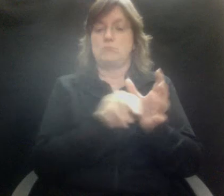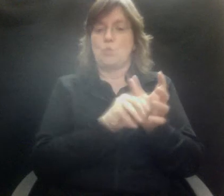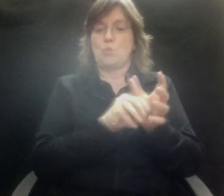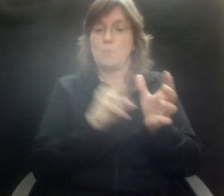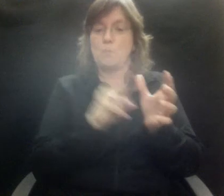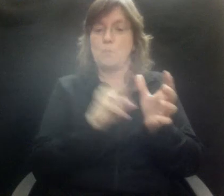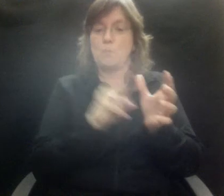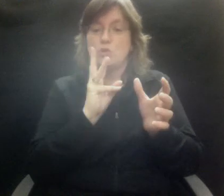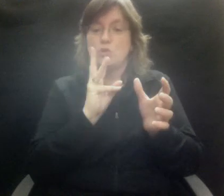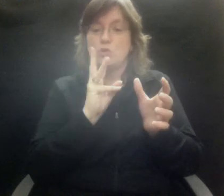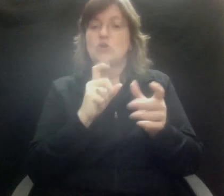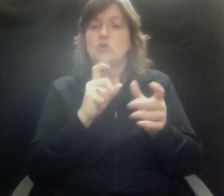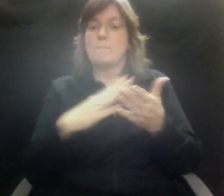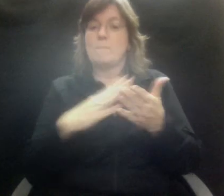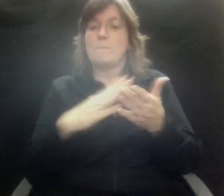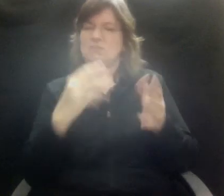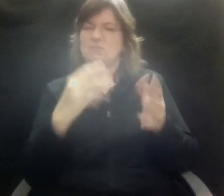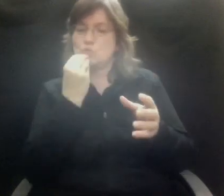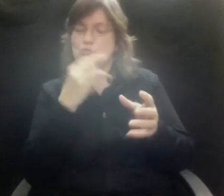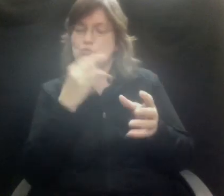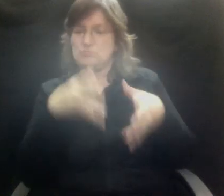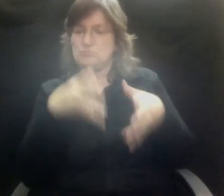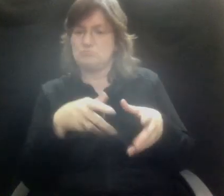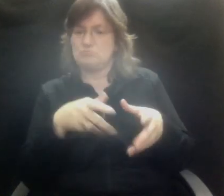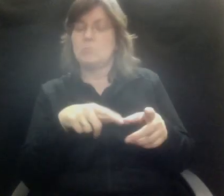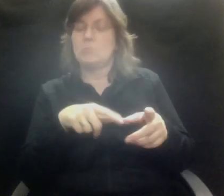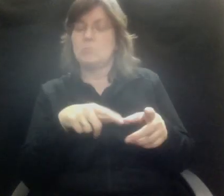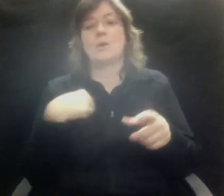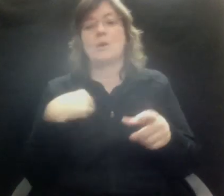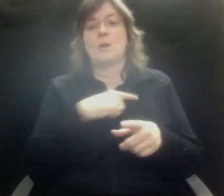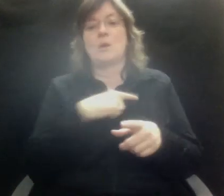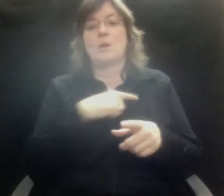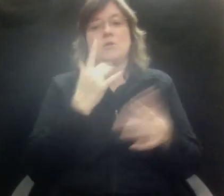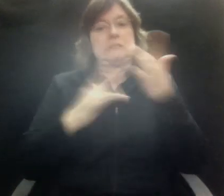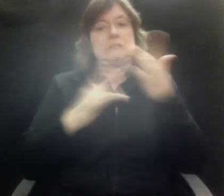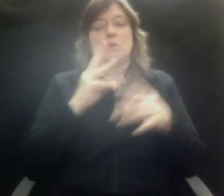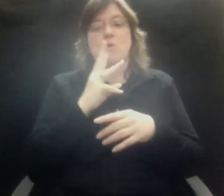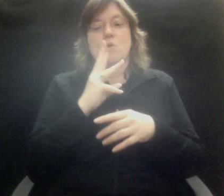from the components of food. We're very stingy with water, and if there's any doubt, we'd rather